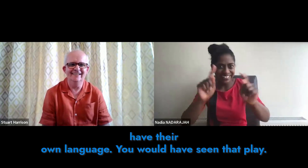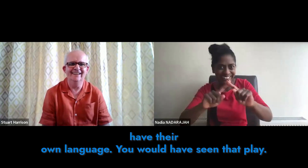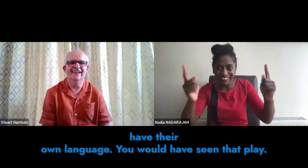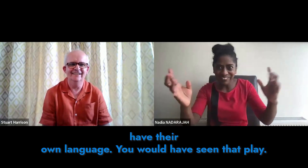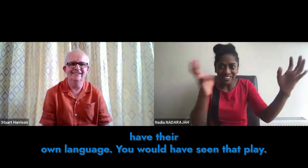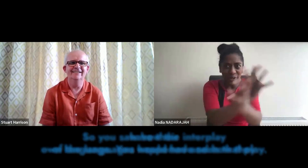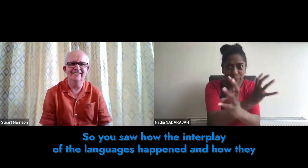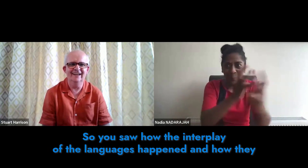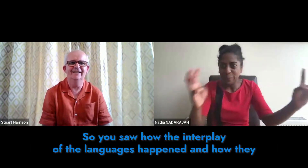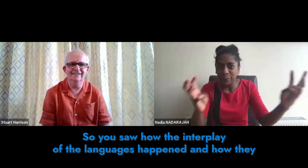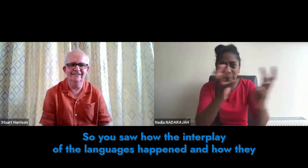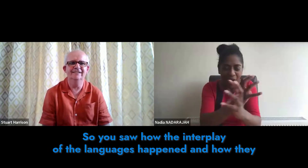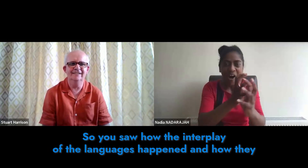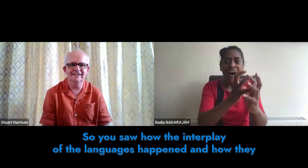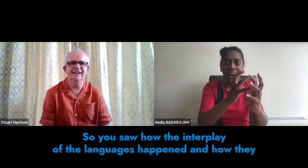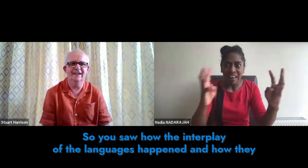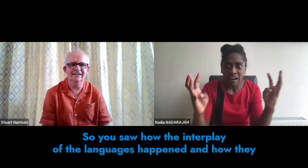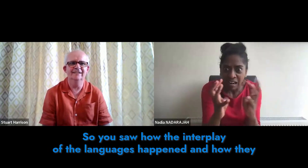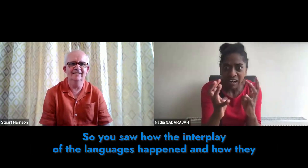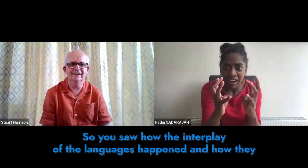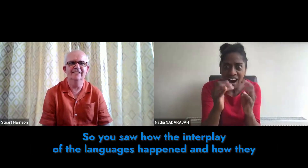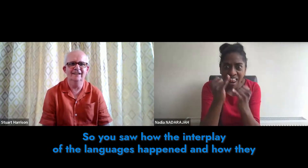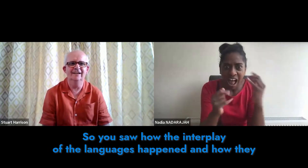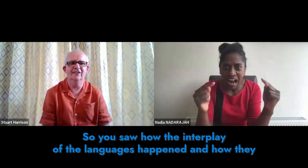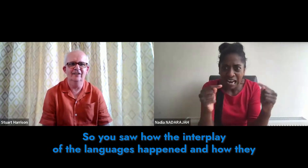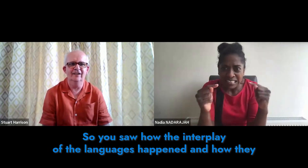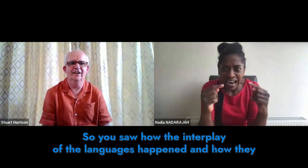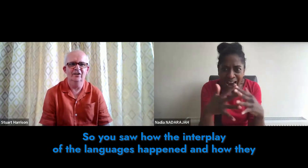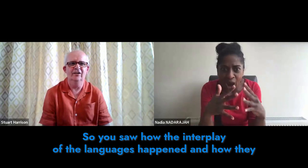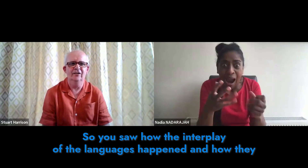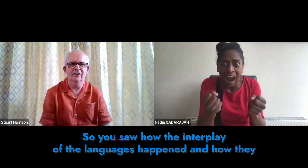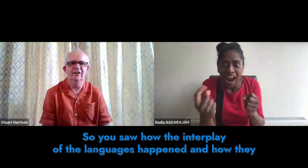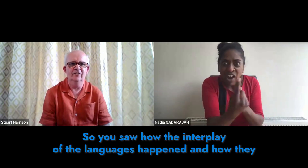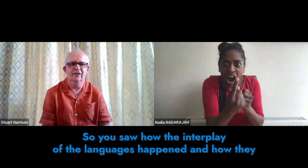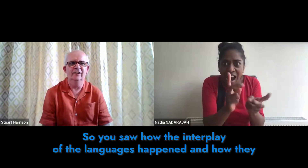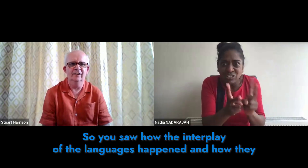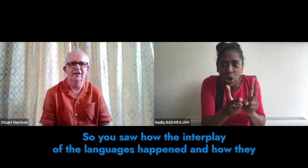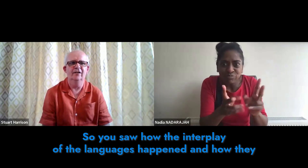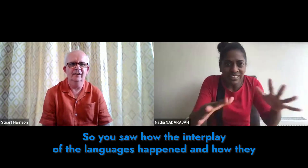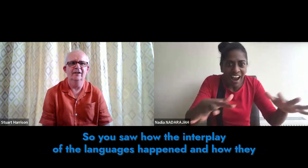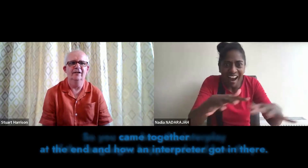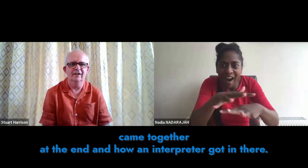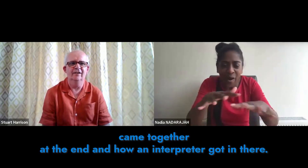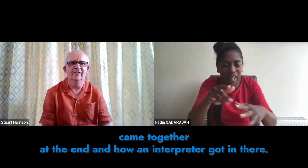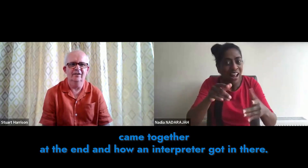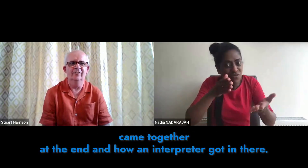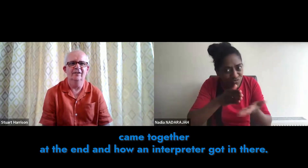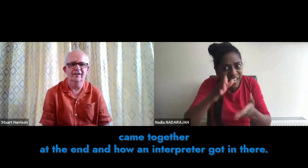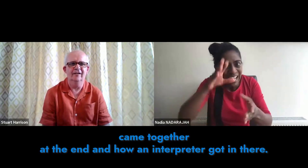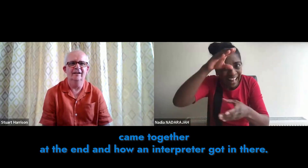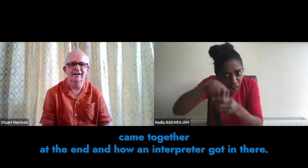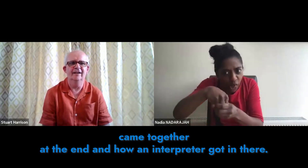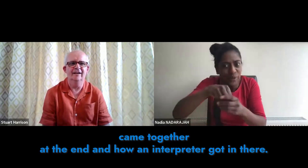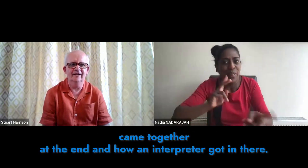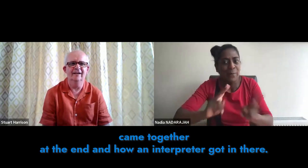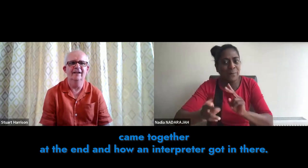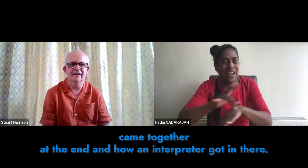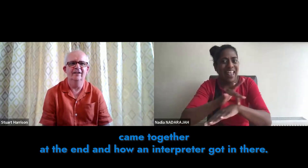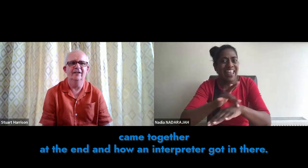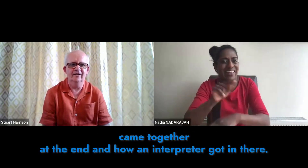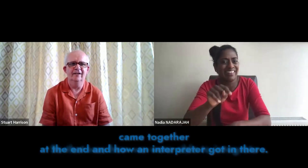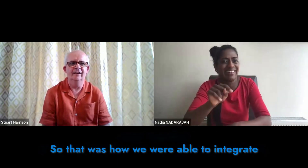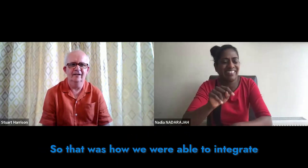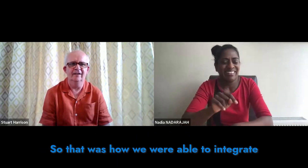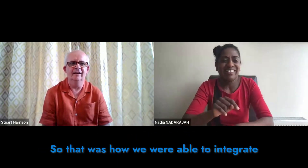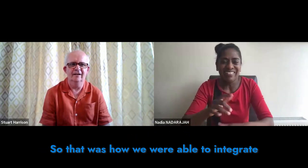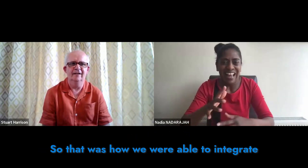You would have seen that play. So you saw how the interplay of the languages happened and how they came together at the end and how an interpreter got